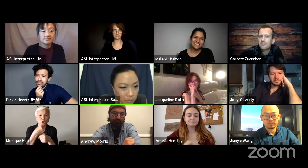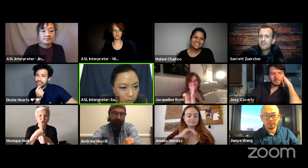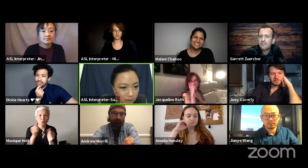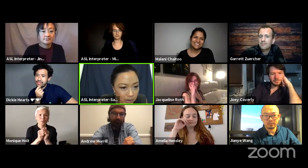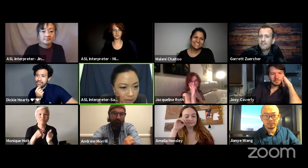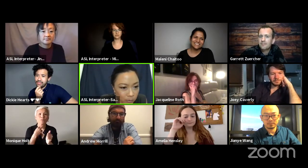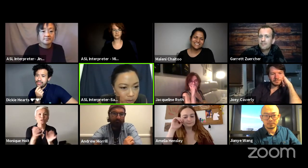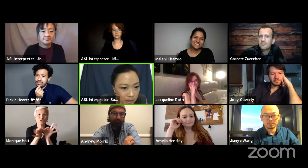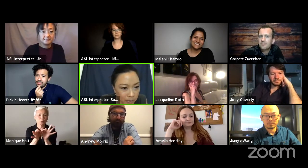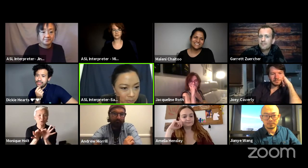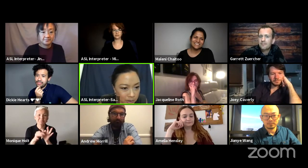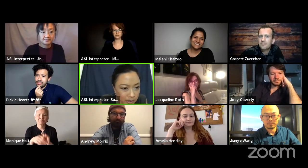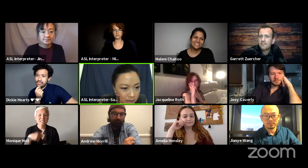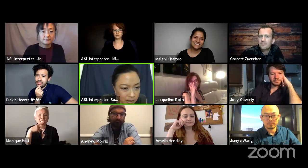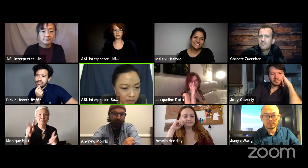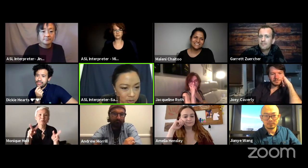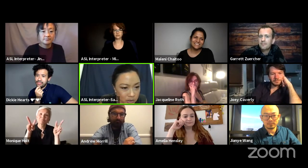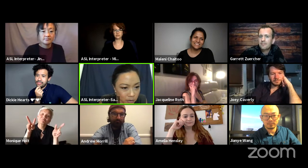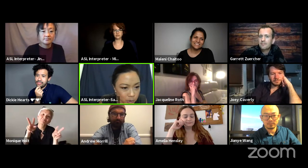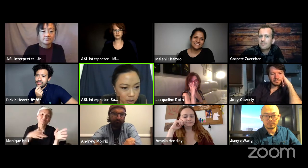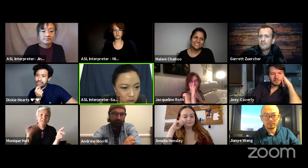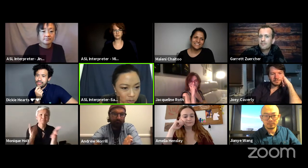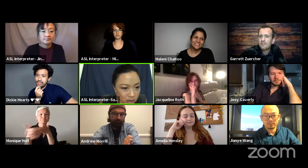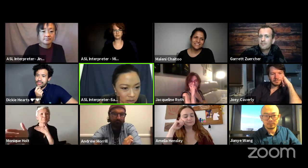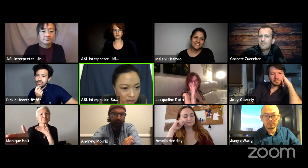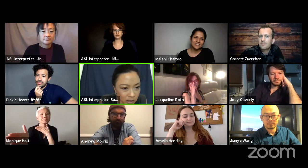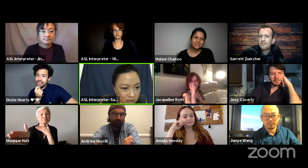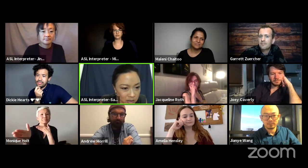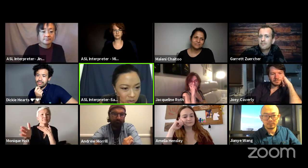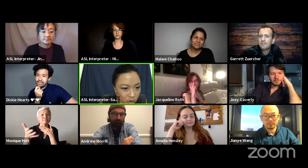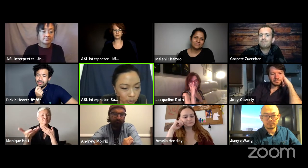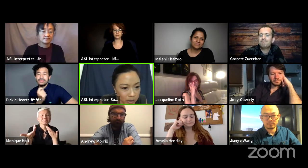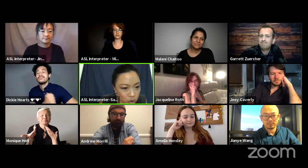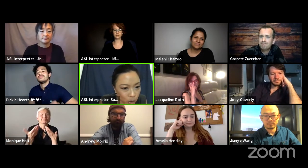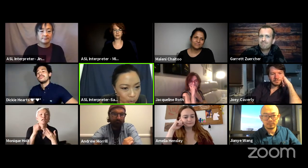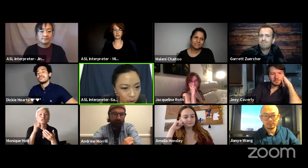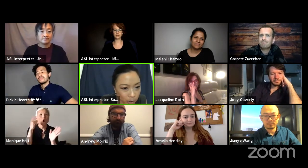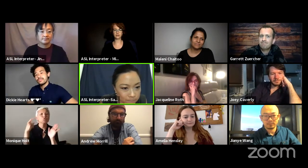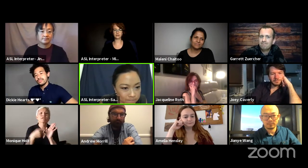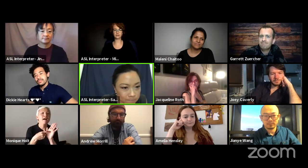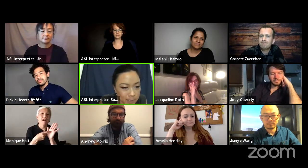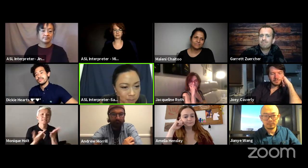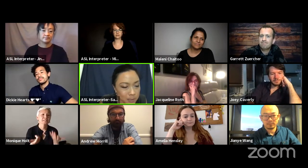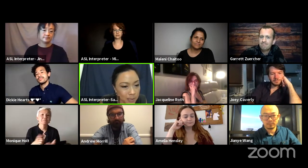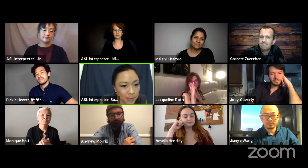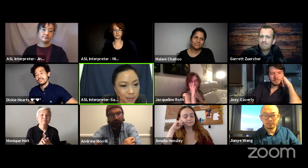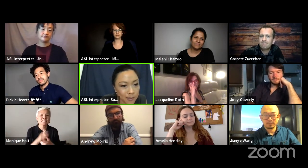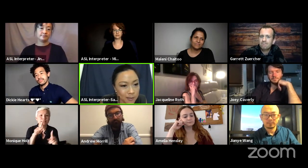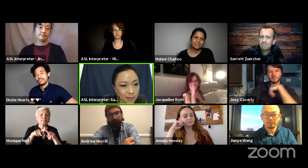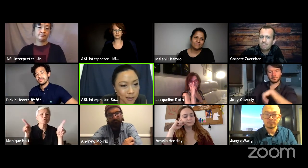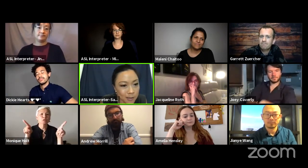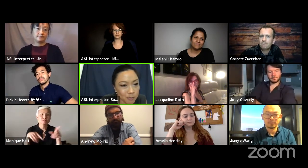Remember that every time there's a deaf production with an ASL or with an interpreter, something